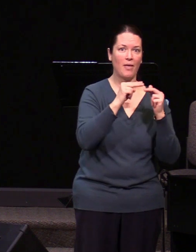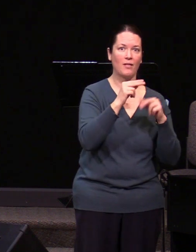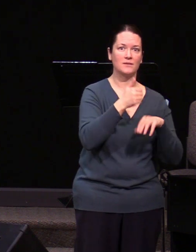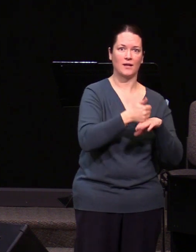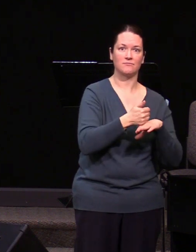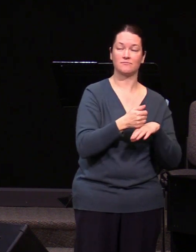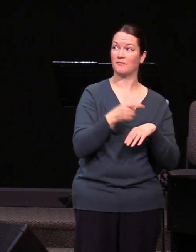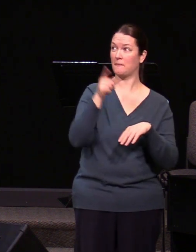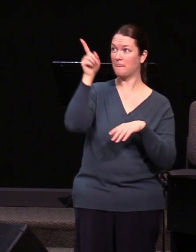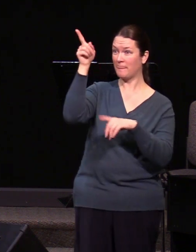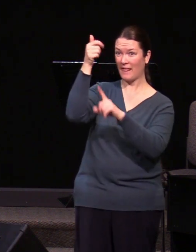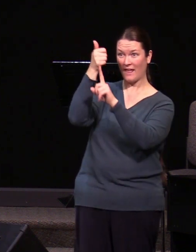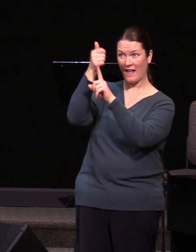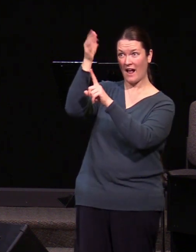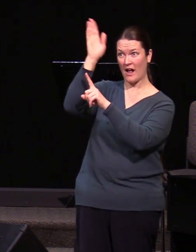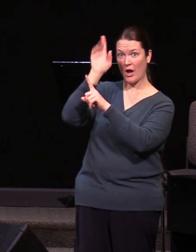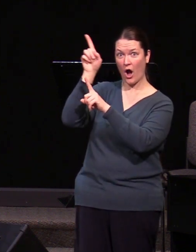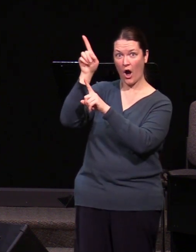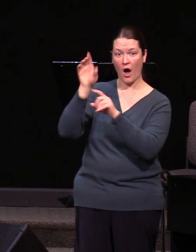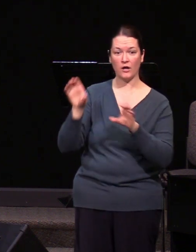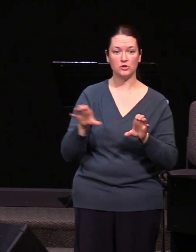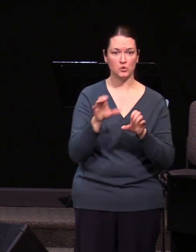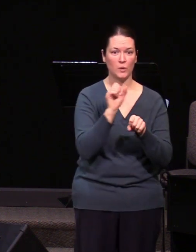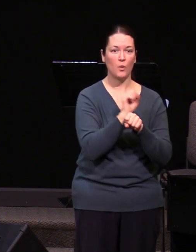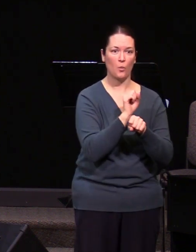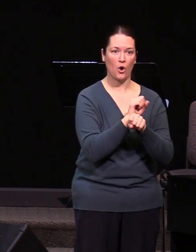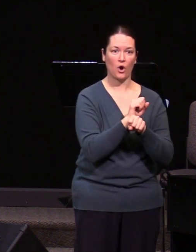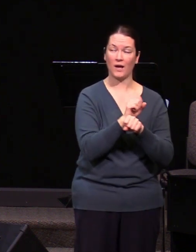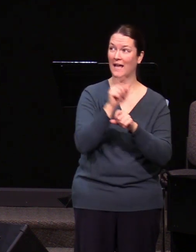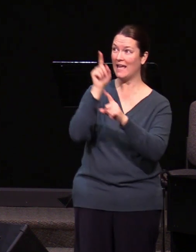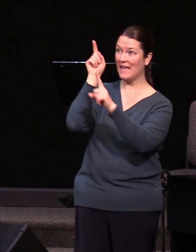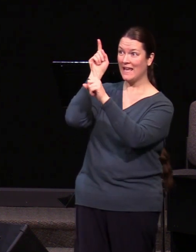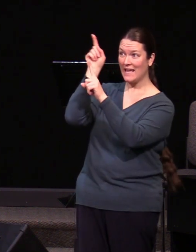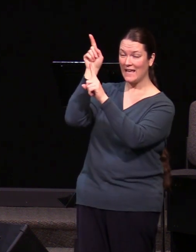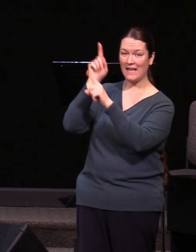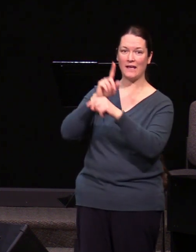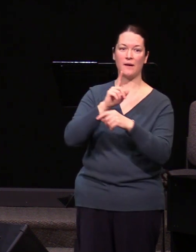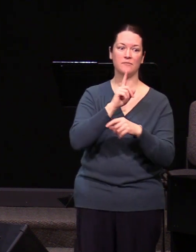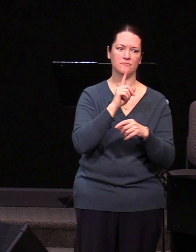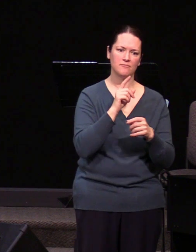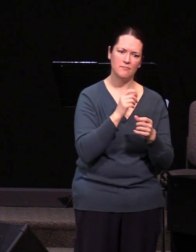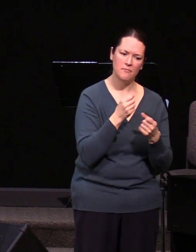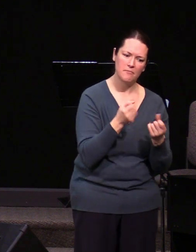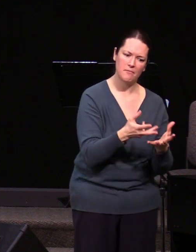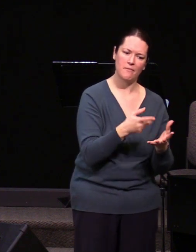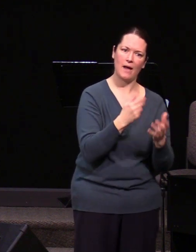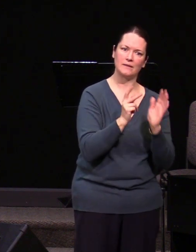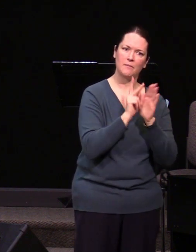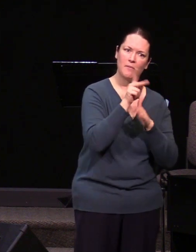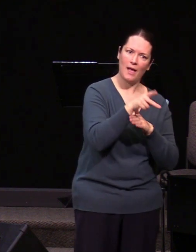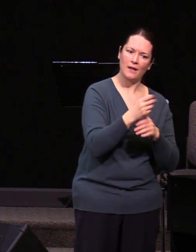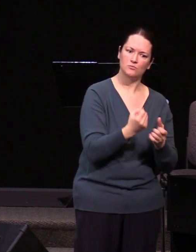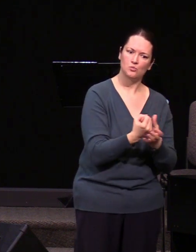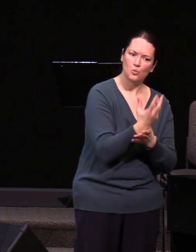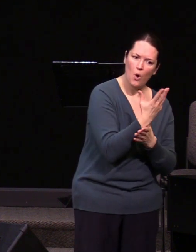God is the one doing the work. He's the one that makes the plants grow. We